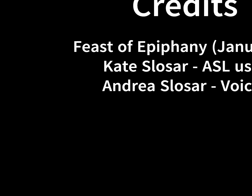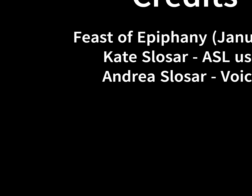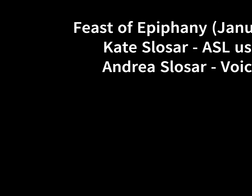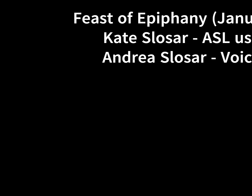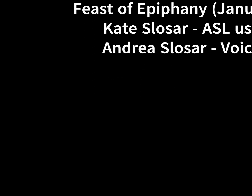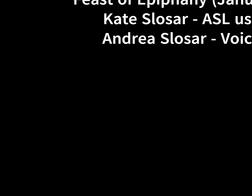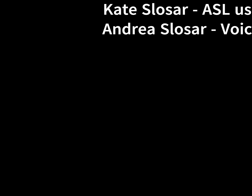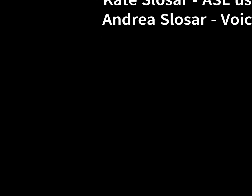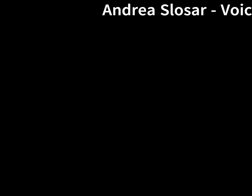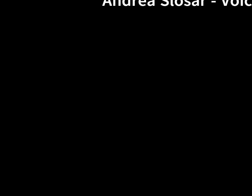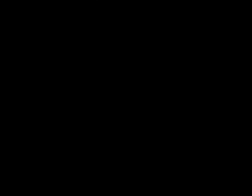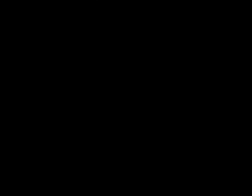Thank you.